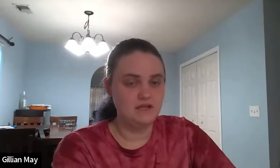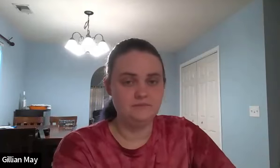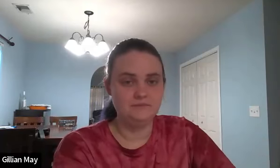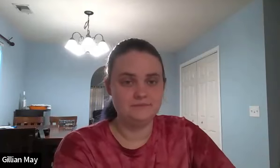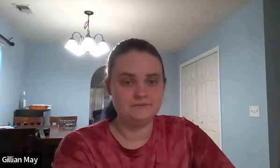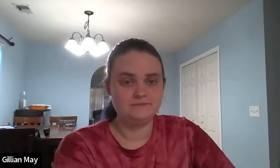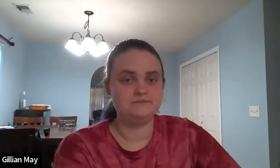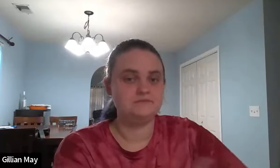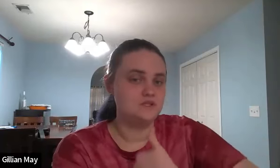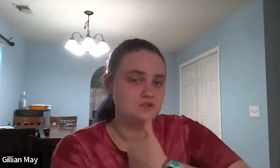Strawberry.